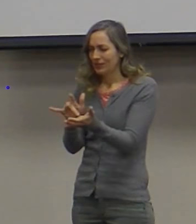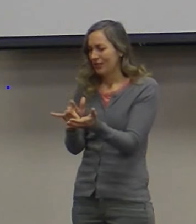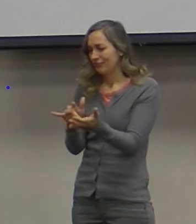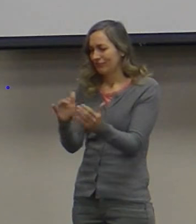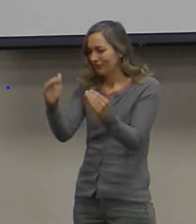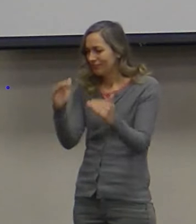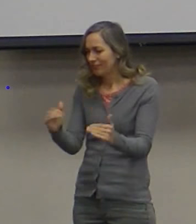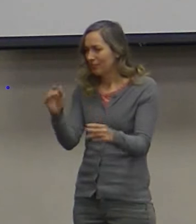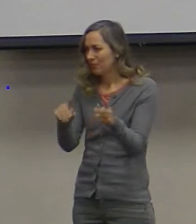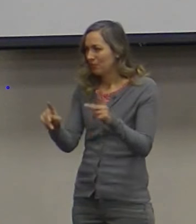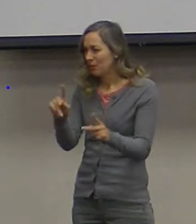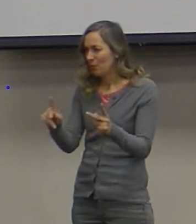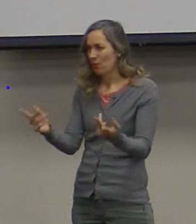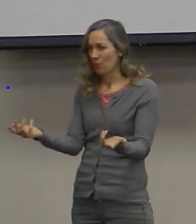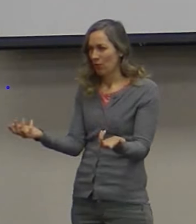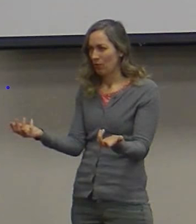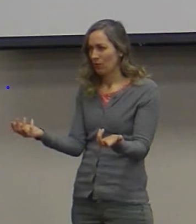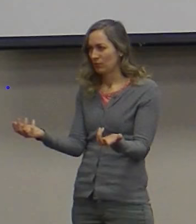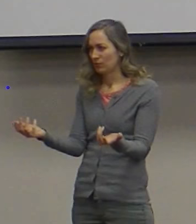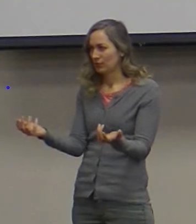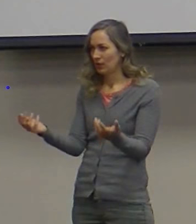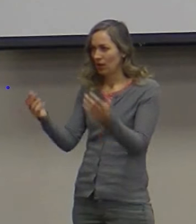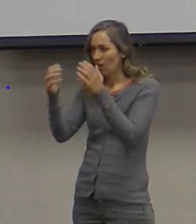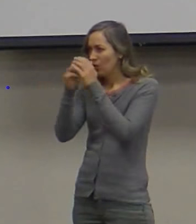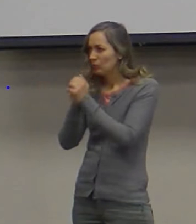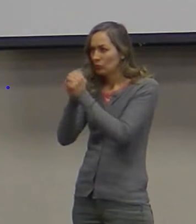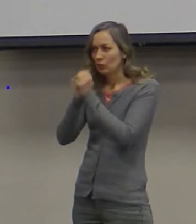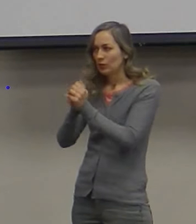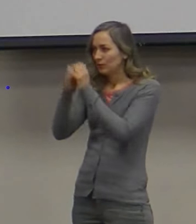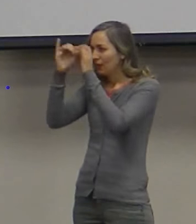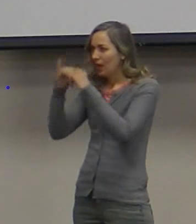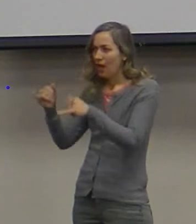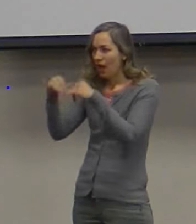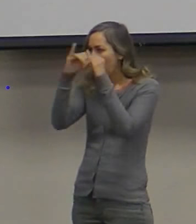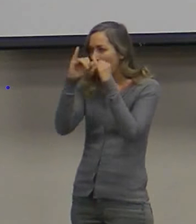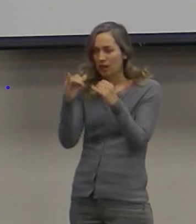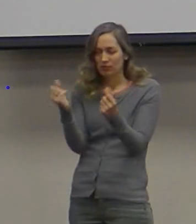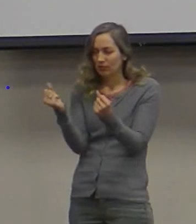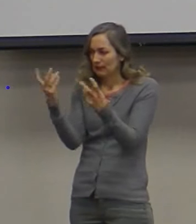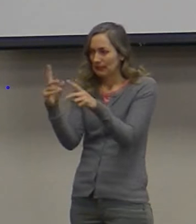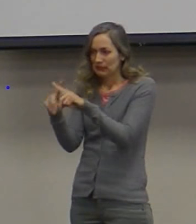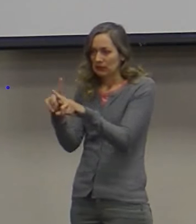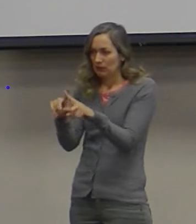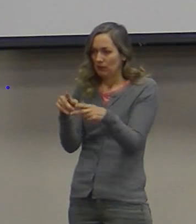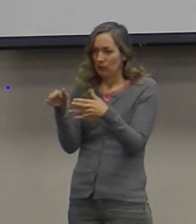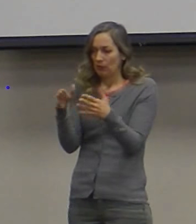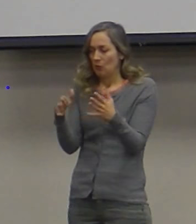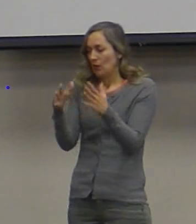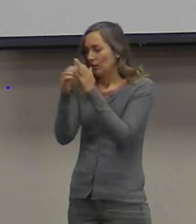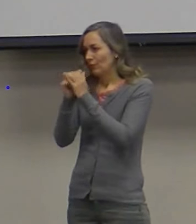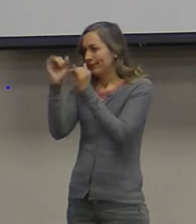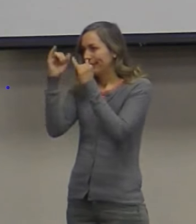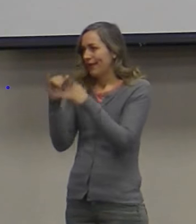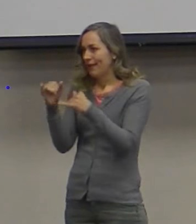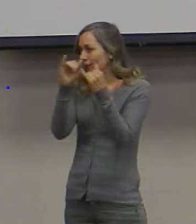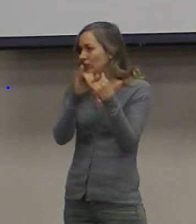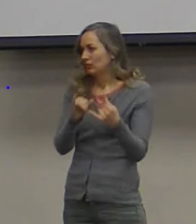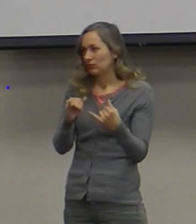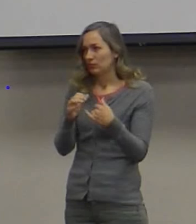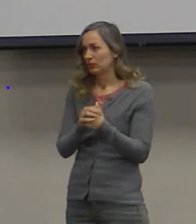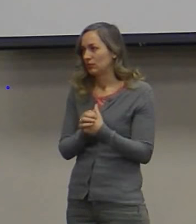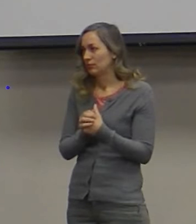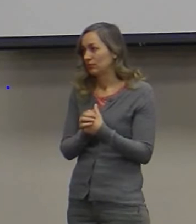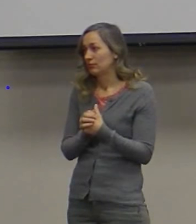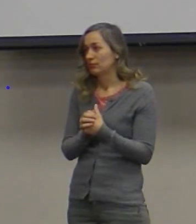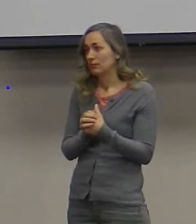all sorts of different idolatry, things of that nature, as they always tend to be for some reason. And so